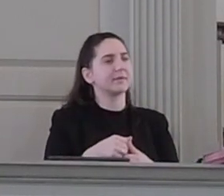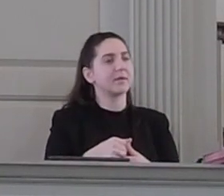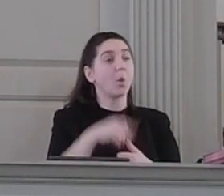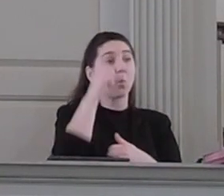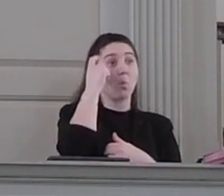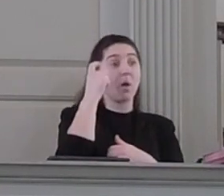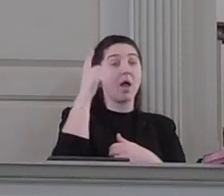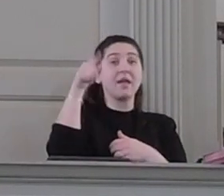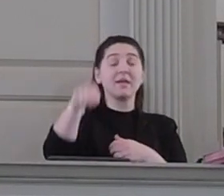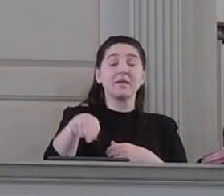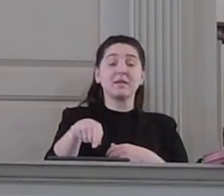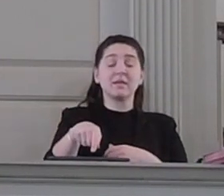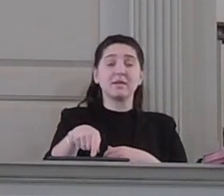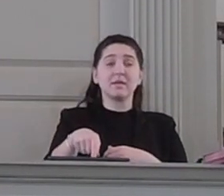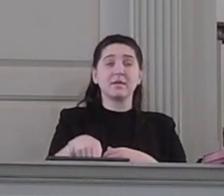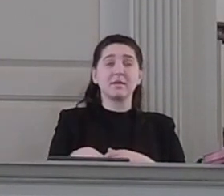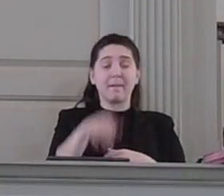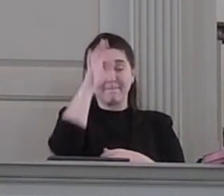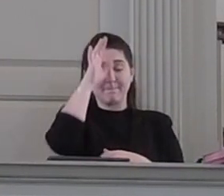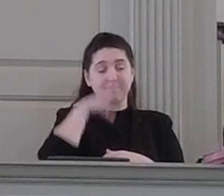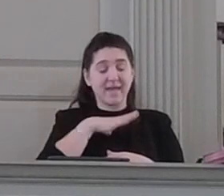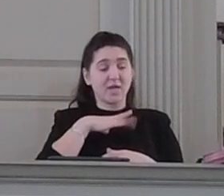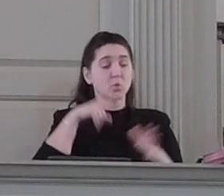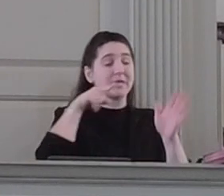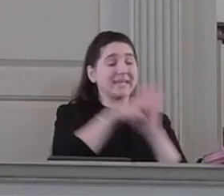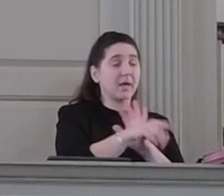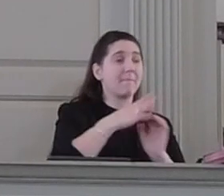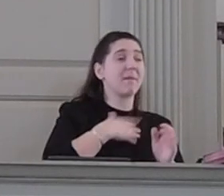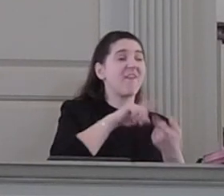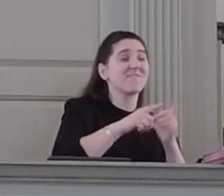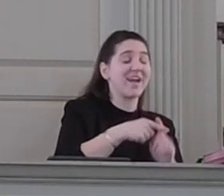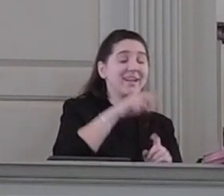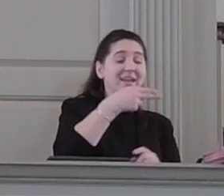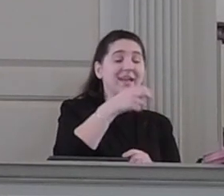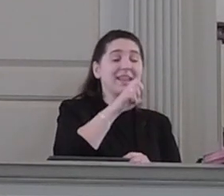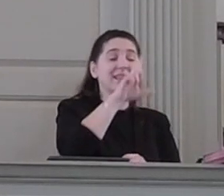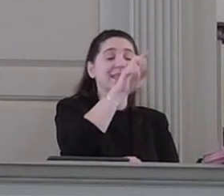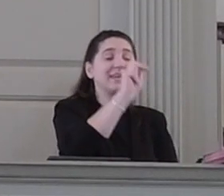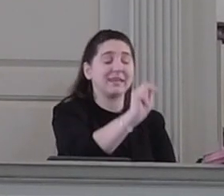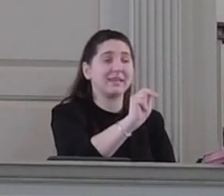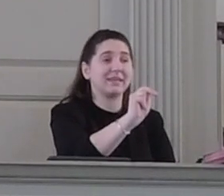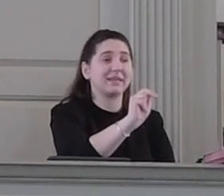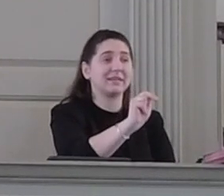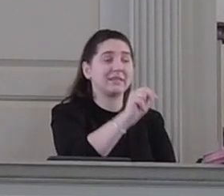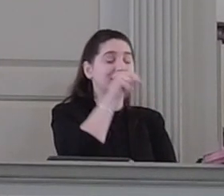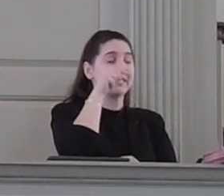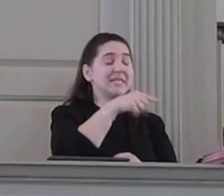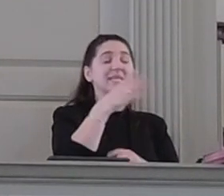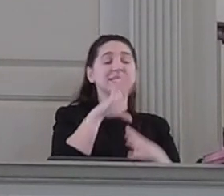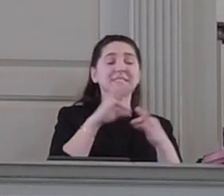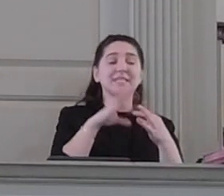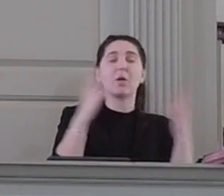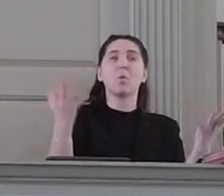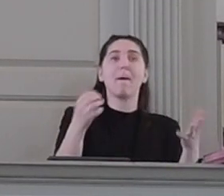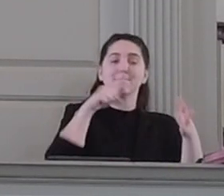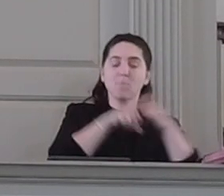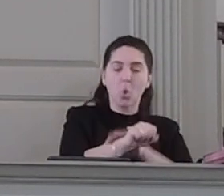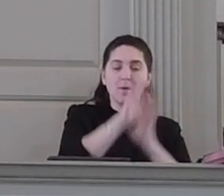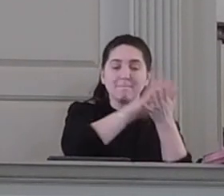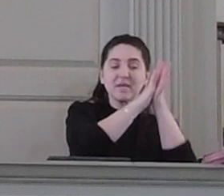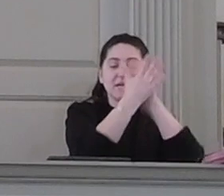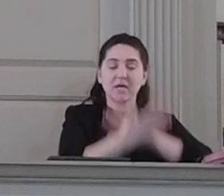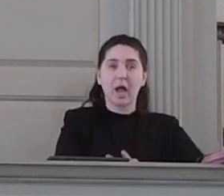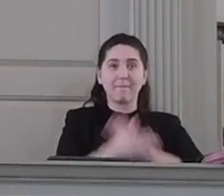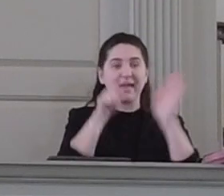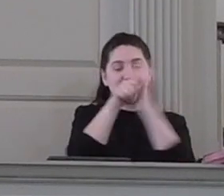Because the man who killed Helene said when he was being interviewed that he was probably born to be a serial killer, but that there was